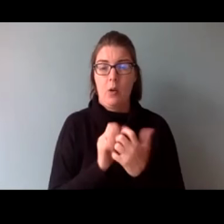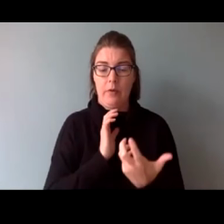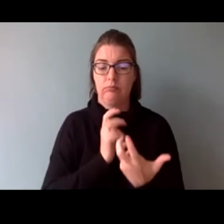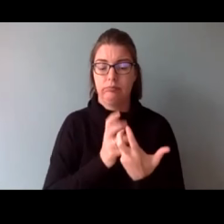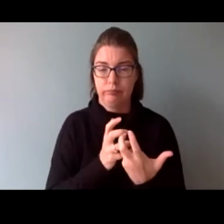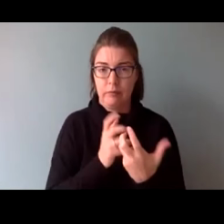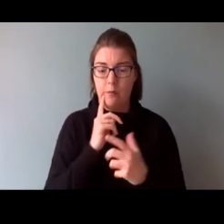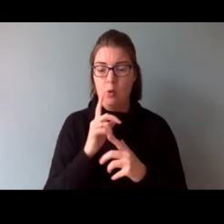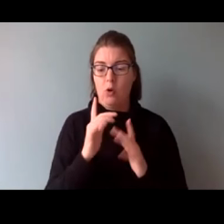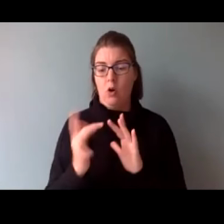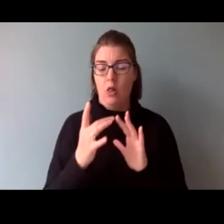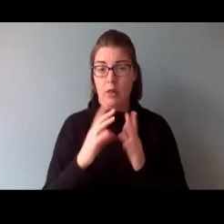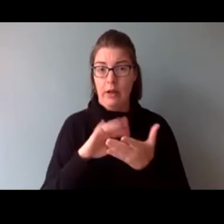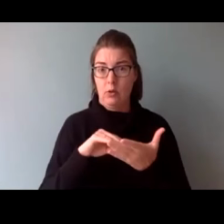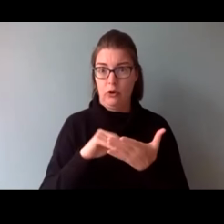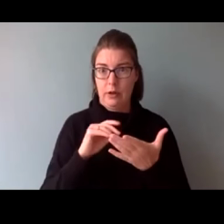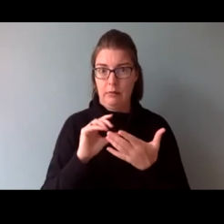for people so far?